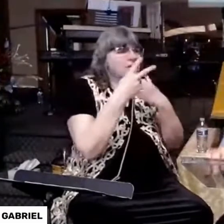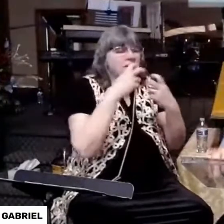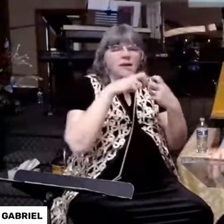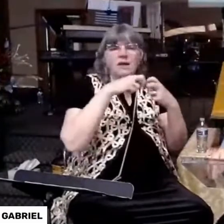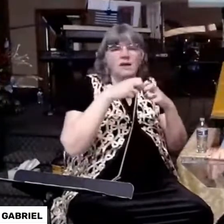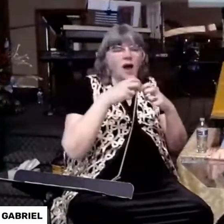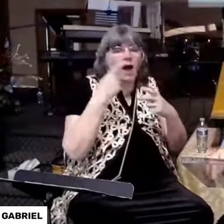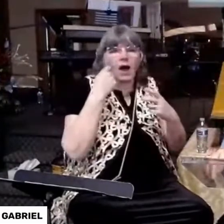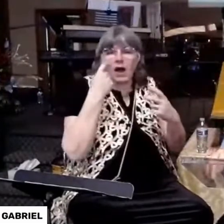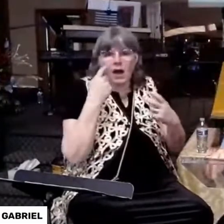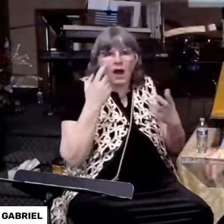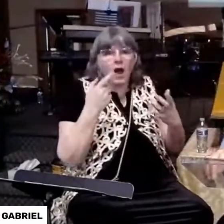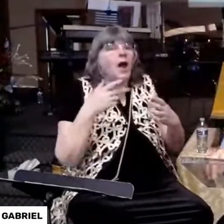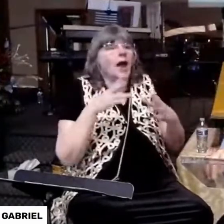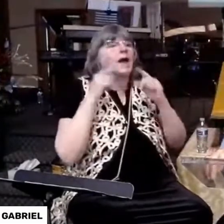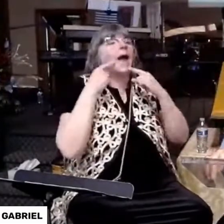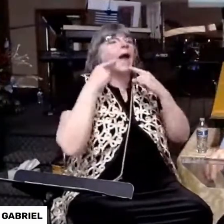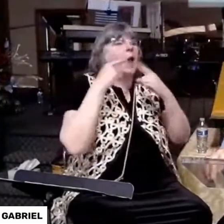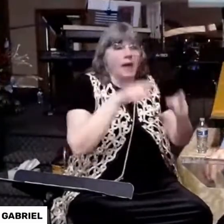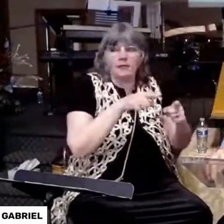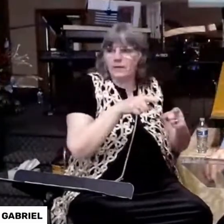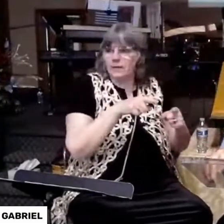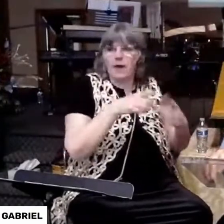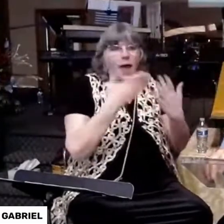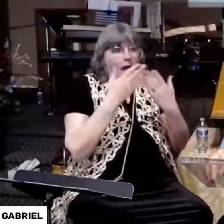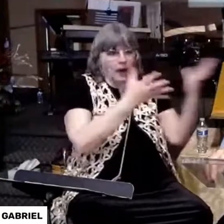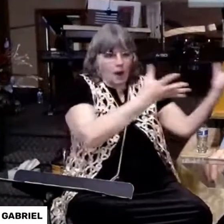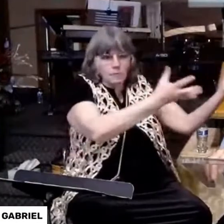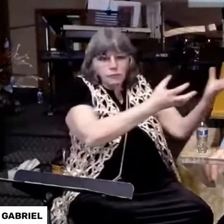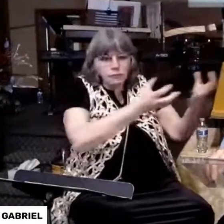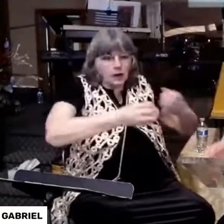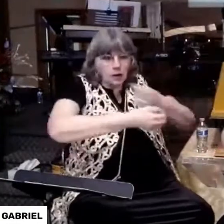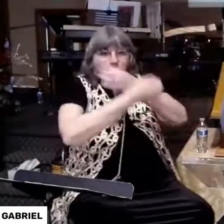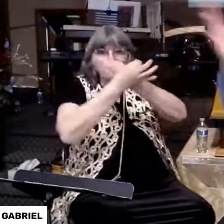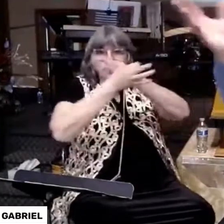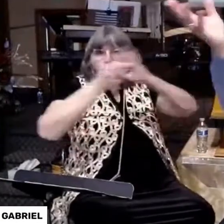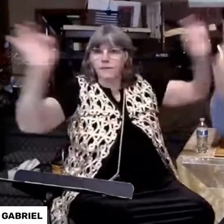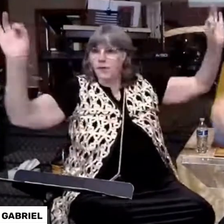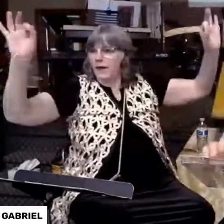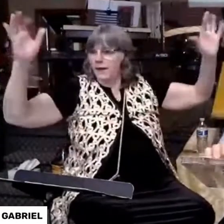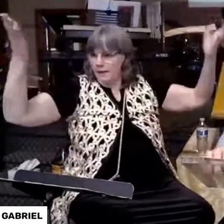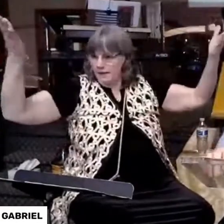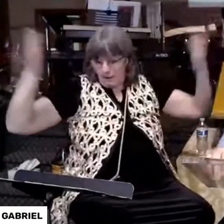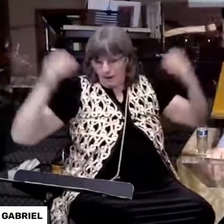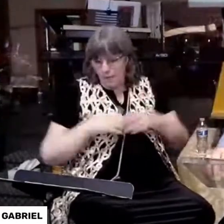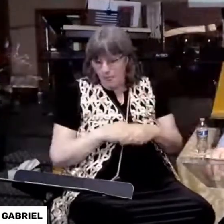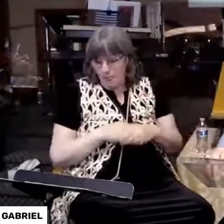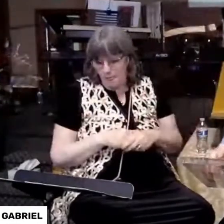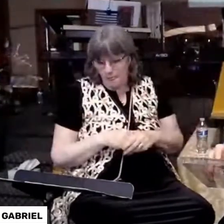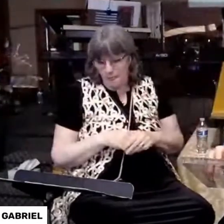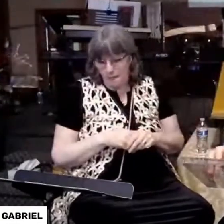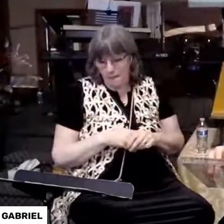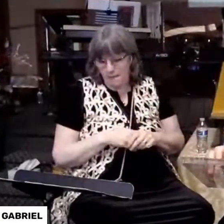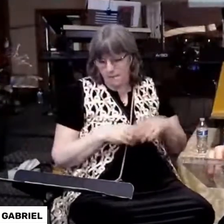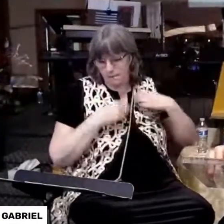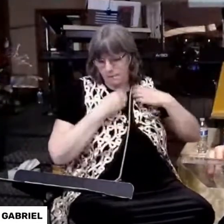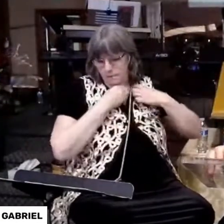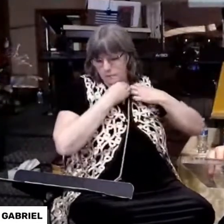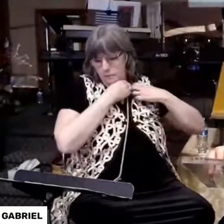cries. Wow, what a God. How great is our God.